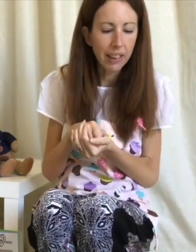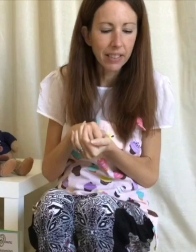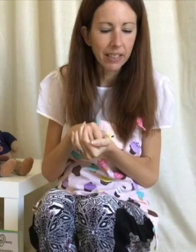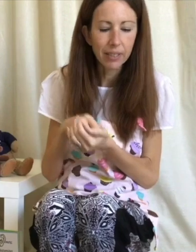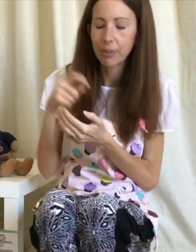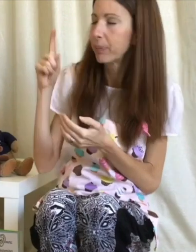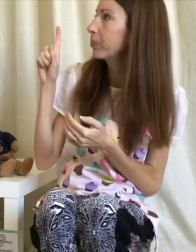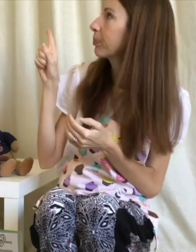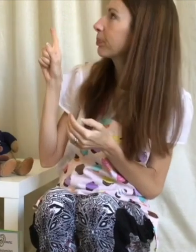Then